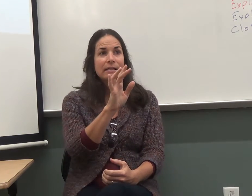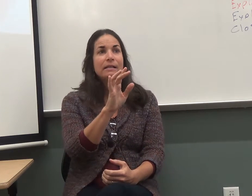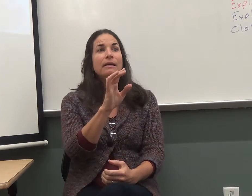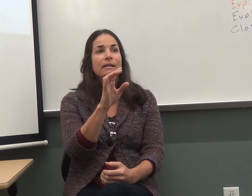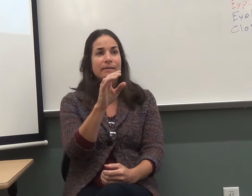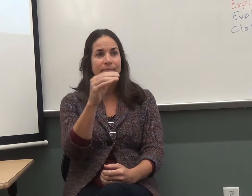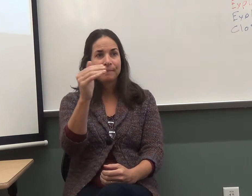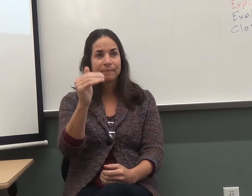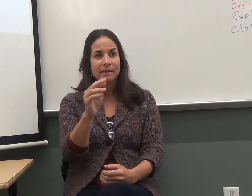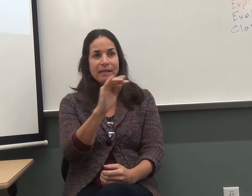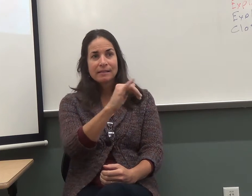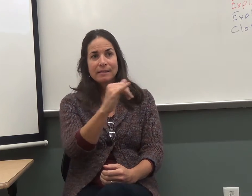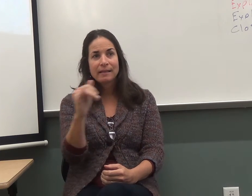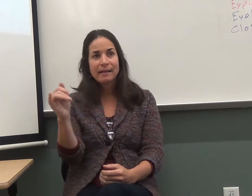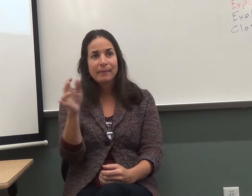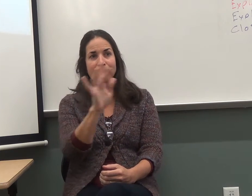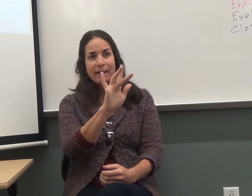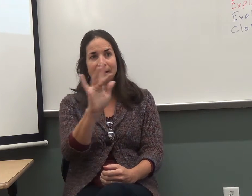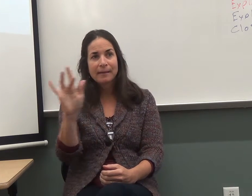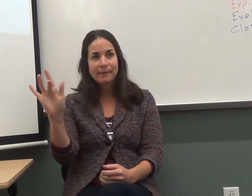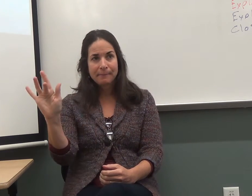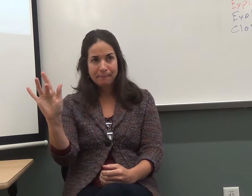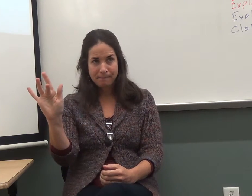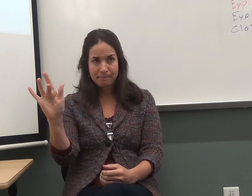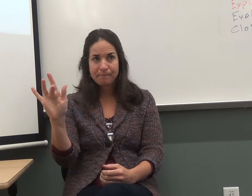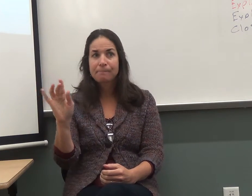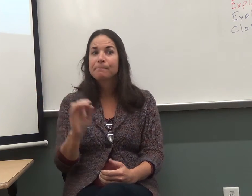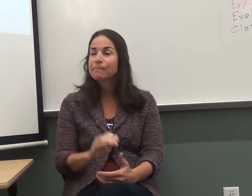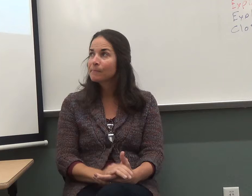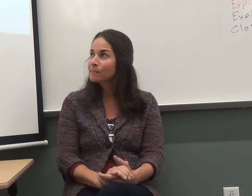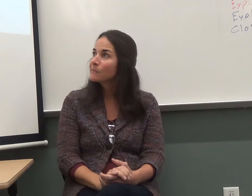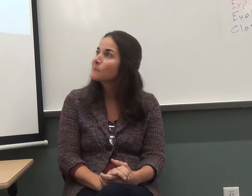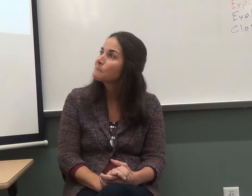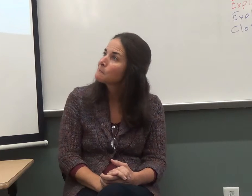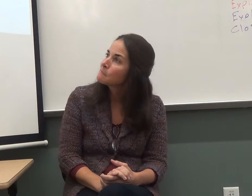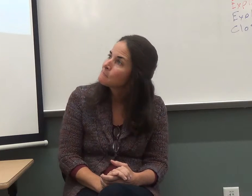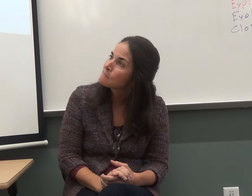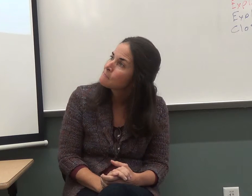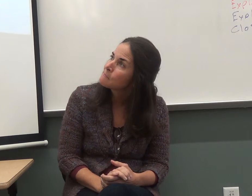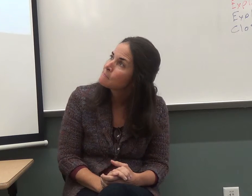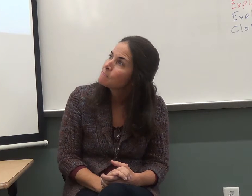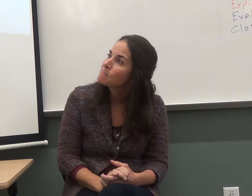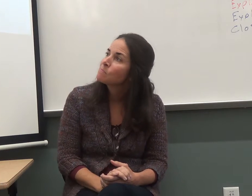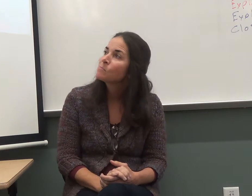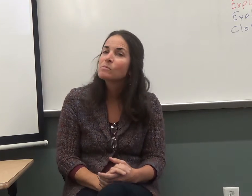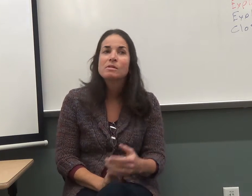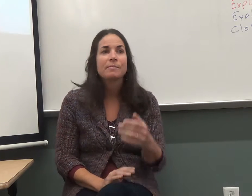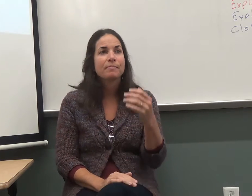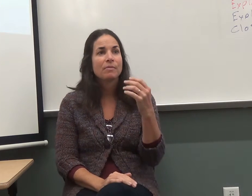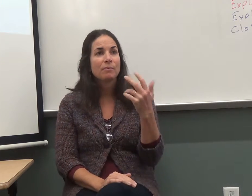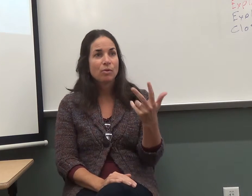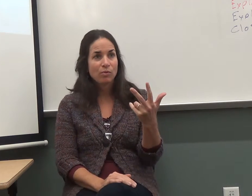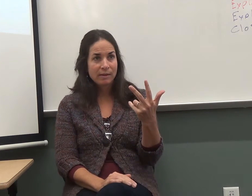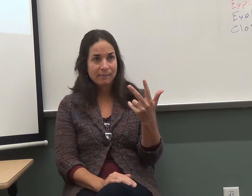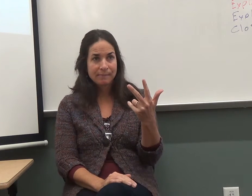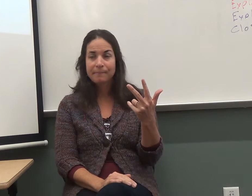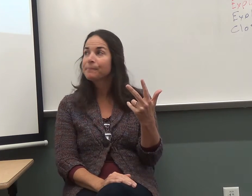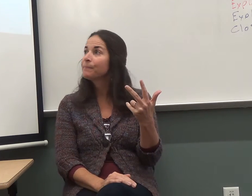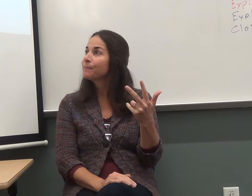blah, there it is, I'm writing it. You have to make that noise when you write it too, blah, blah, blah. Okay. And then you're going to get to number 3. Okay, you don't have to do that, I'm just joking. And